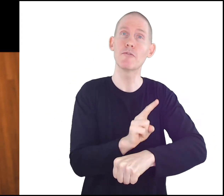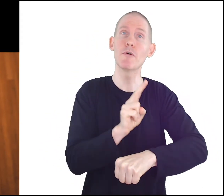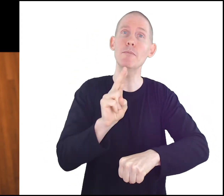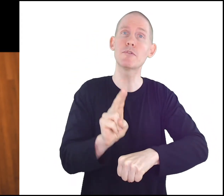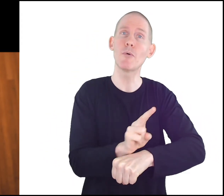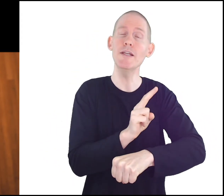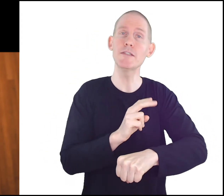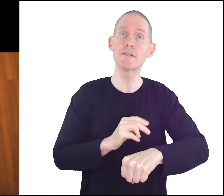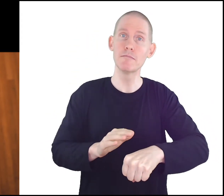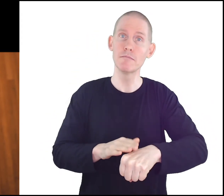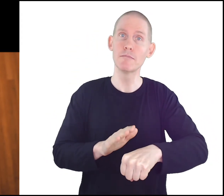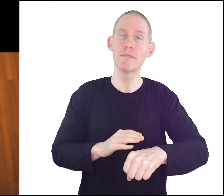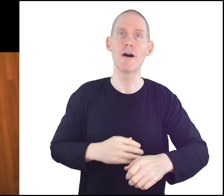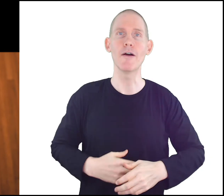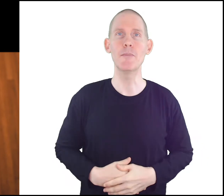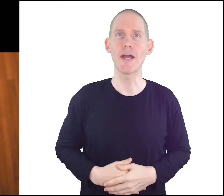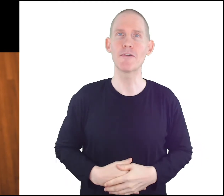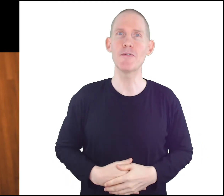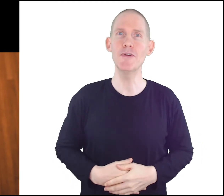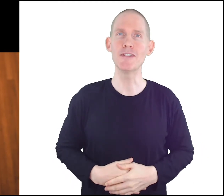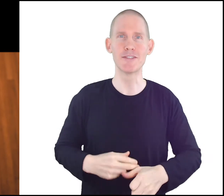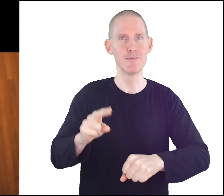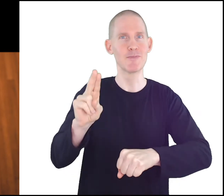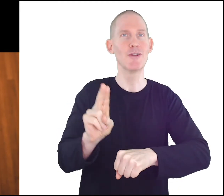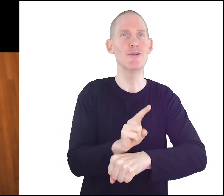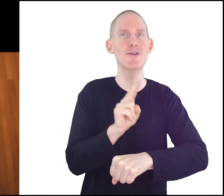rub twice on the back of our fist. Use.